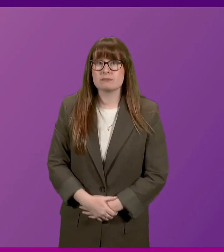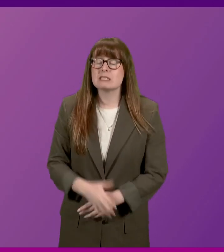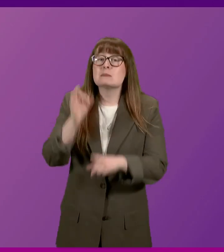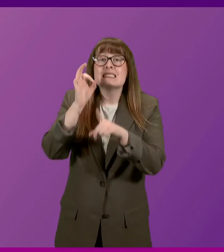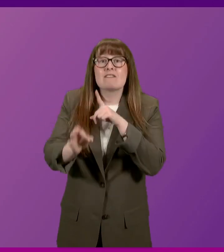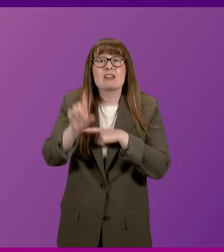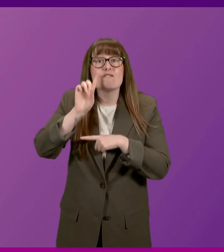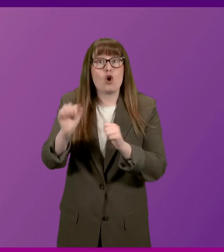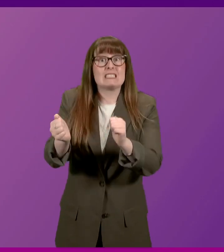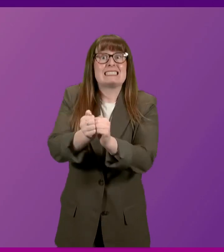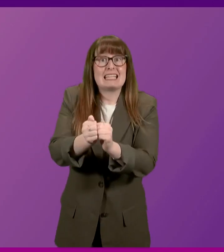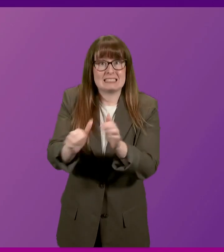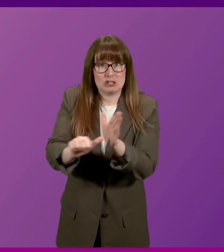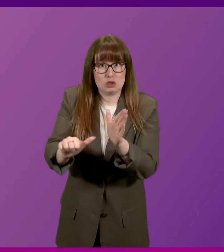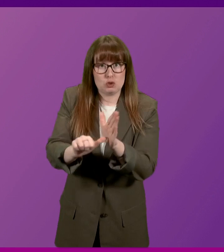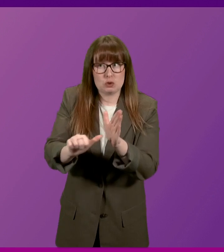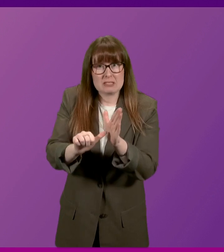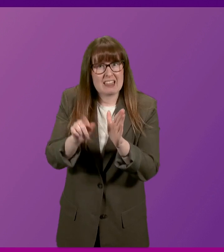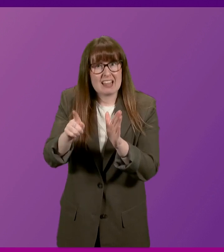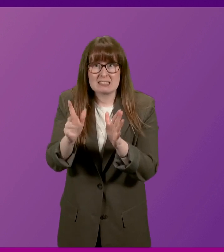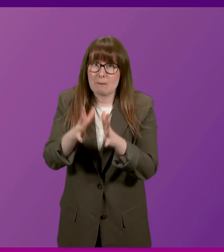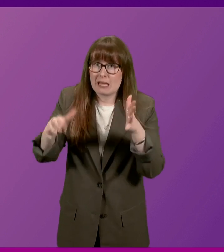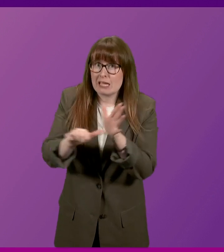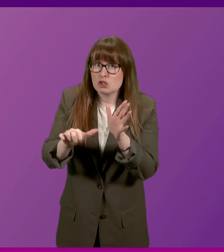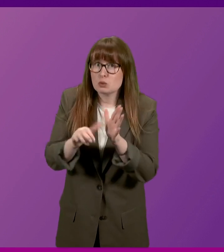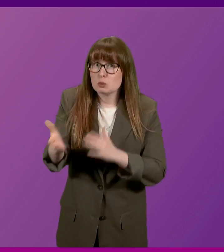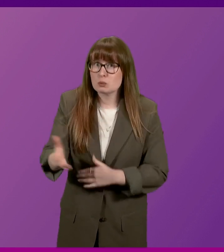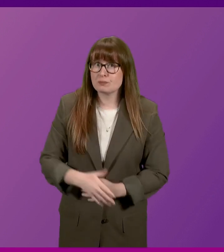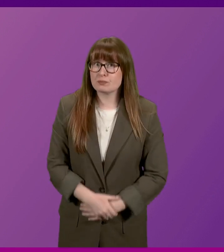Particularly around about the consent issue, and I think, because I think that's really important.